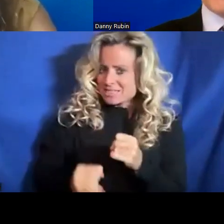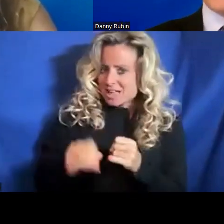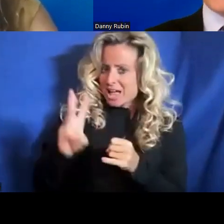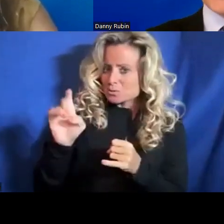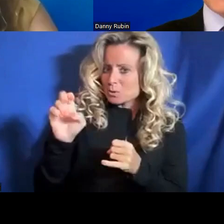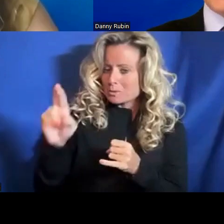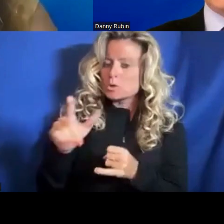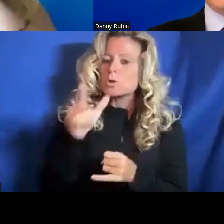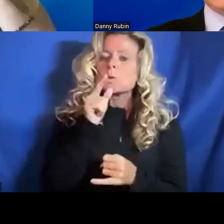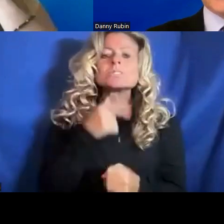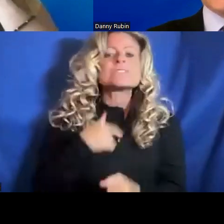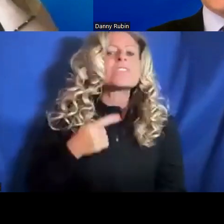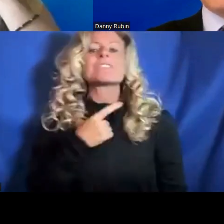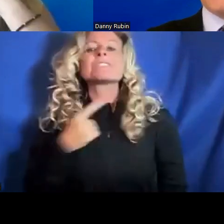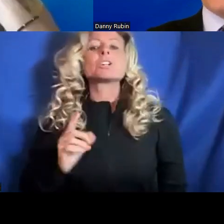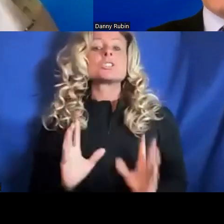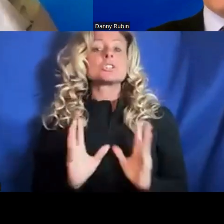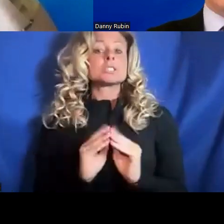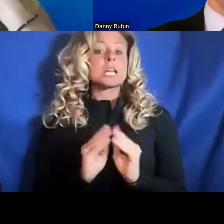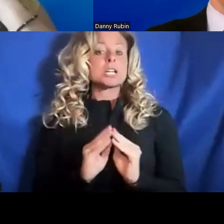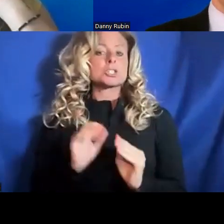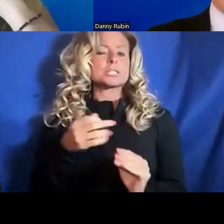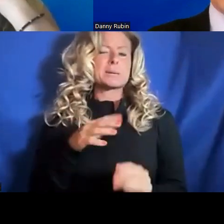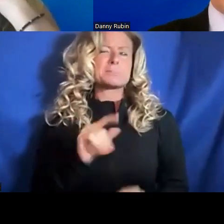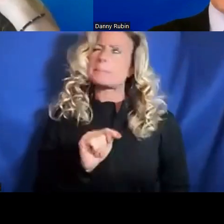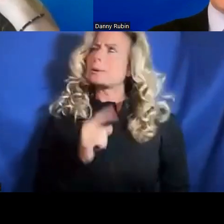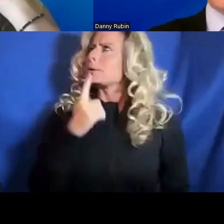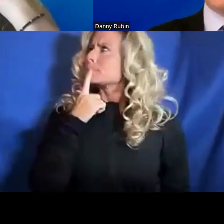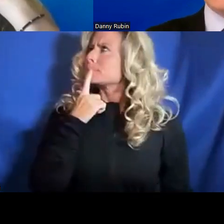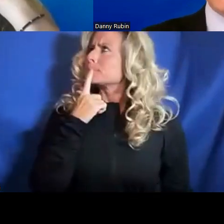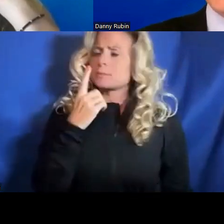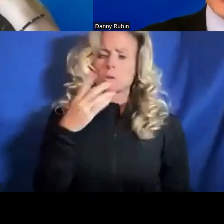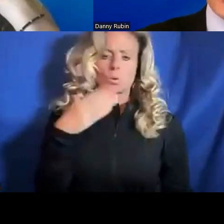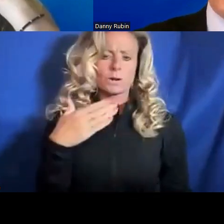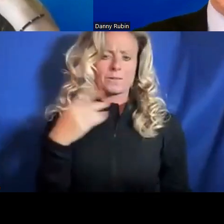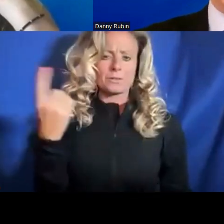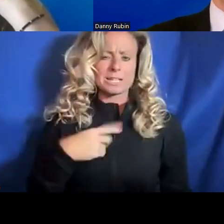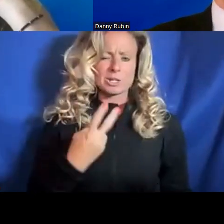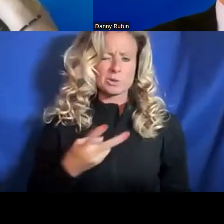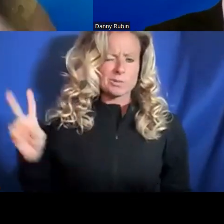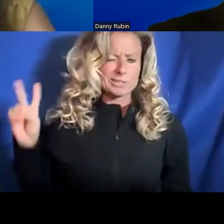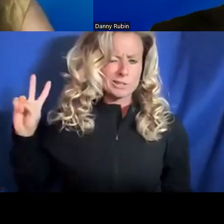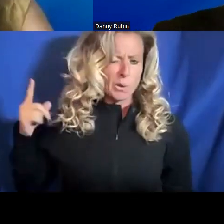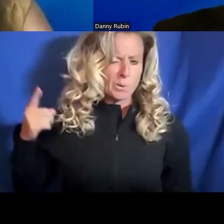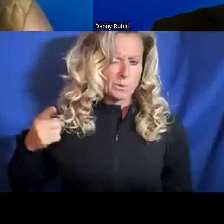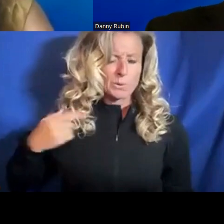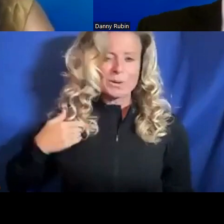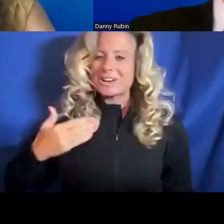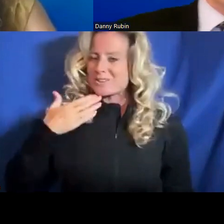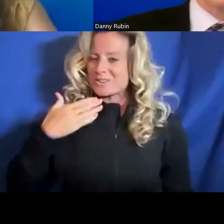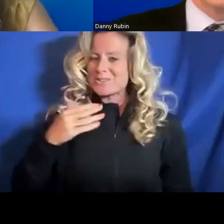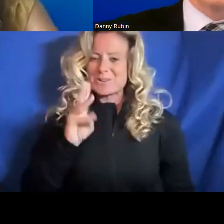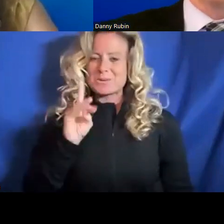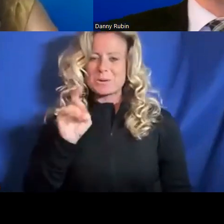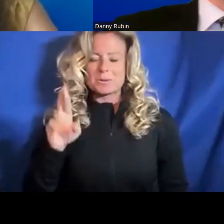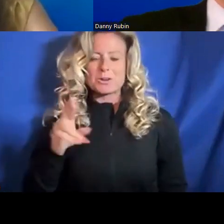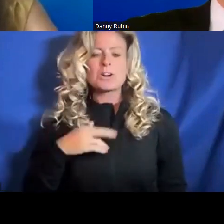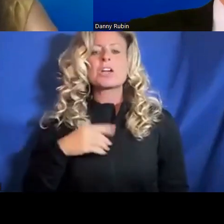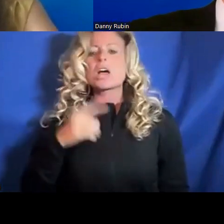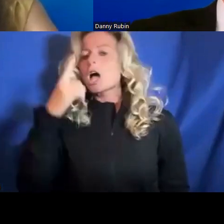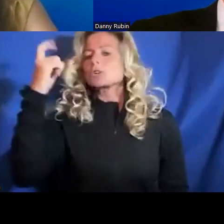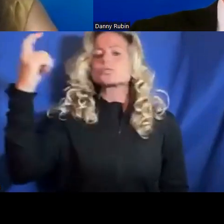us for our first session on September, whatever that day that was, 2 weeks ago? We had a great webinar, a dream job